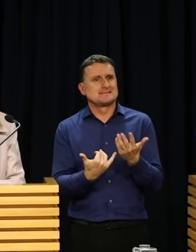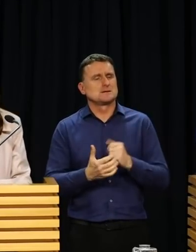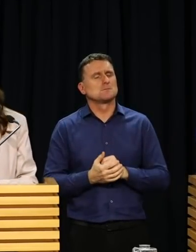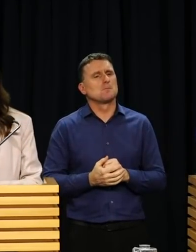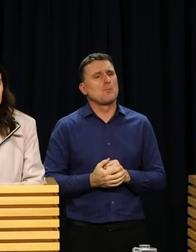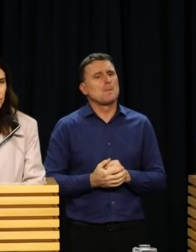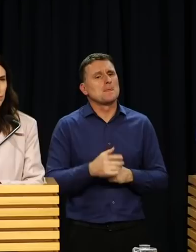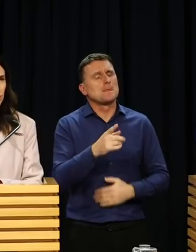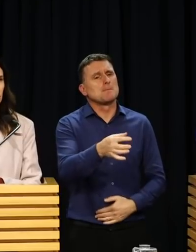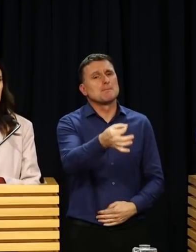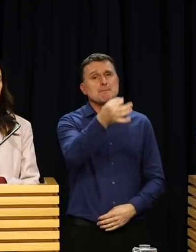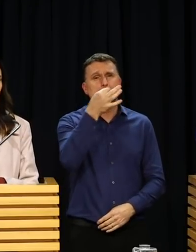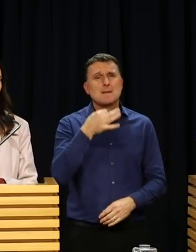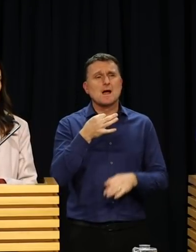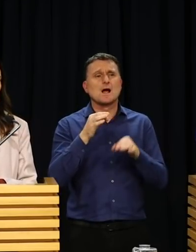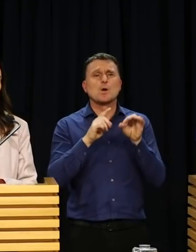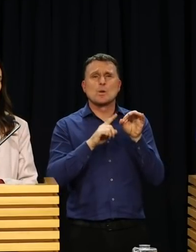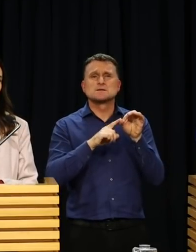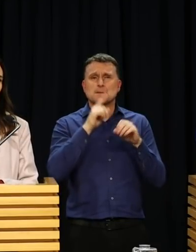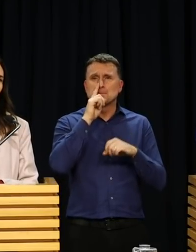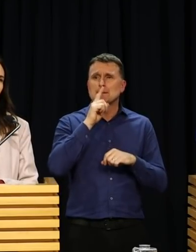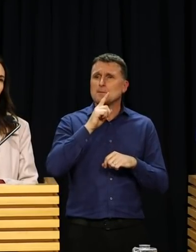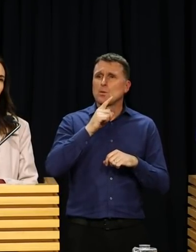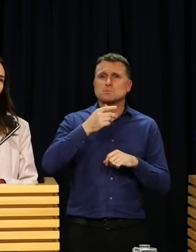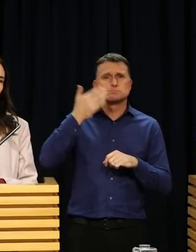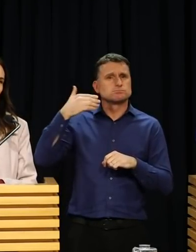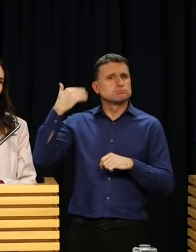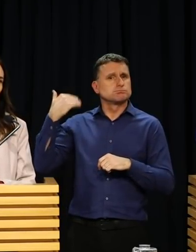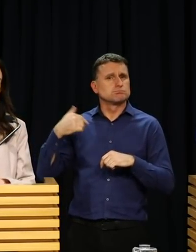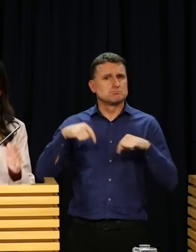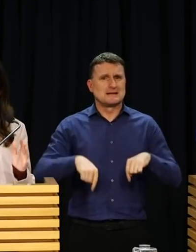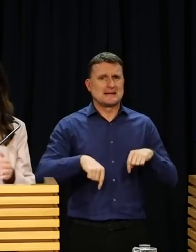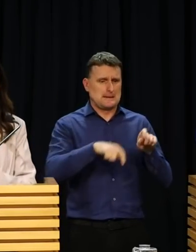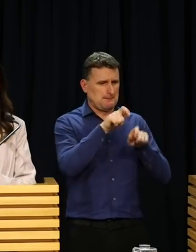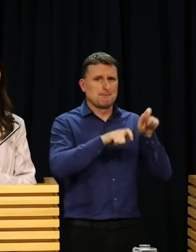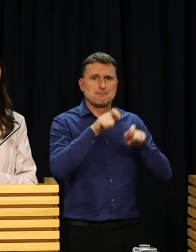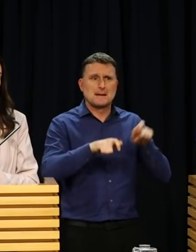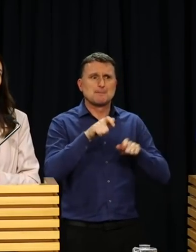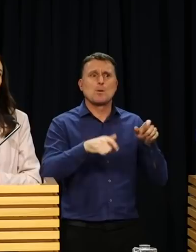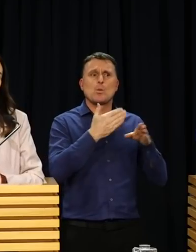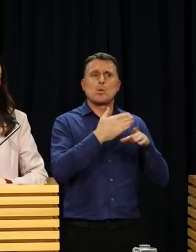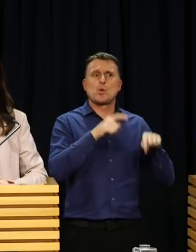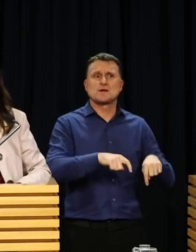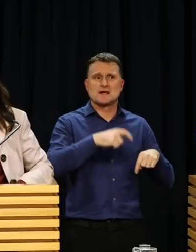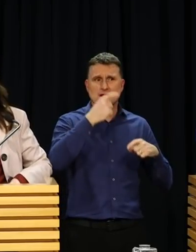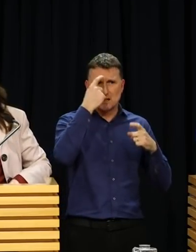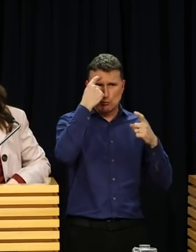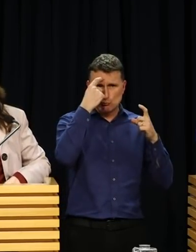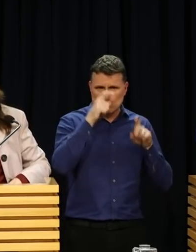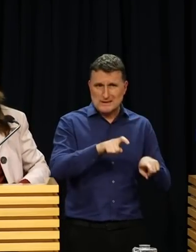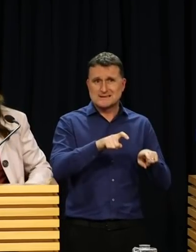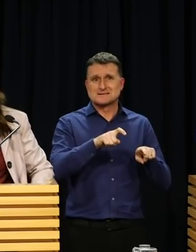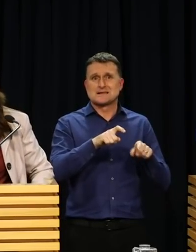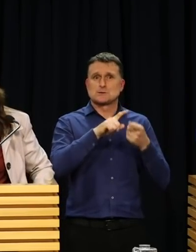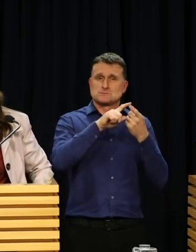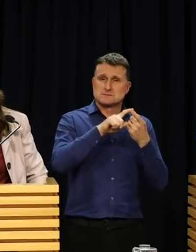for residency for those people who have worked here through the lockdowns and estranged here. And again,